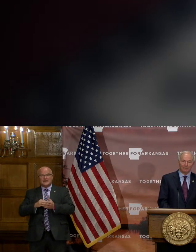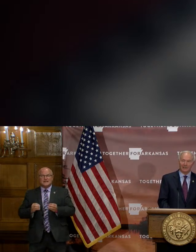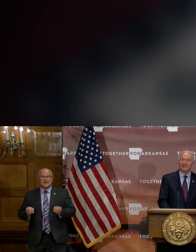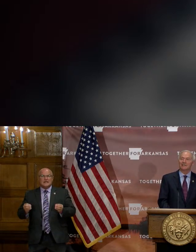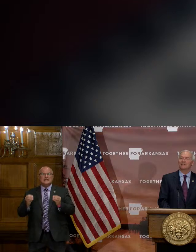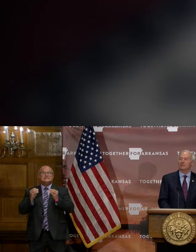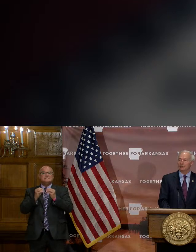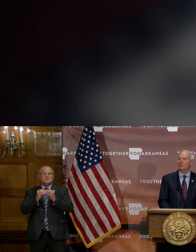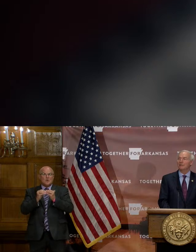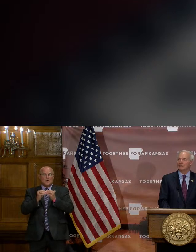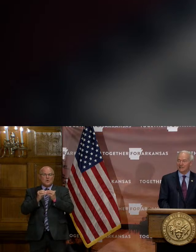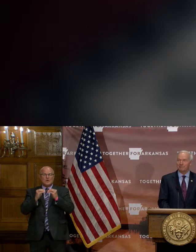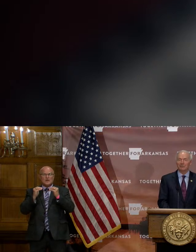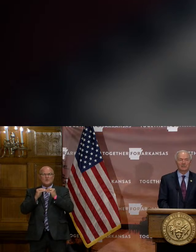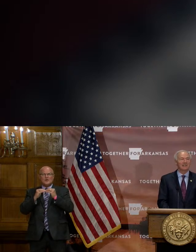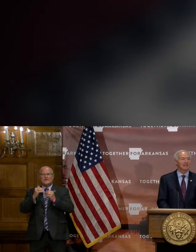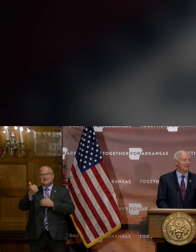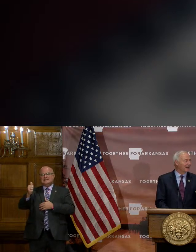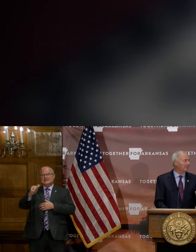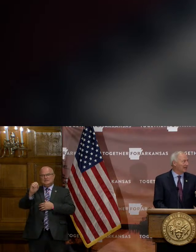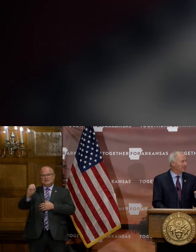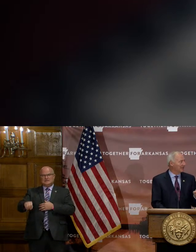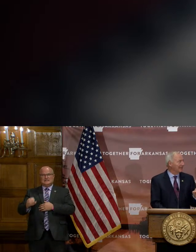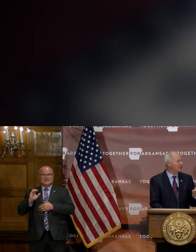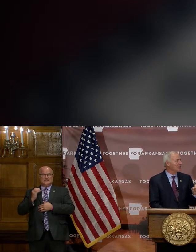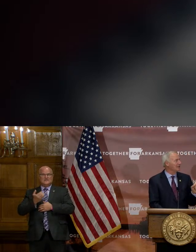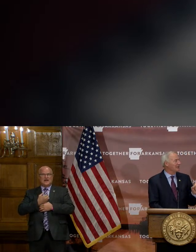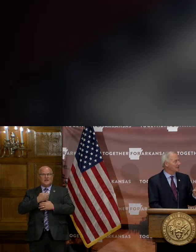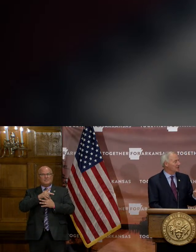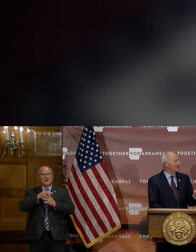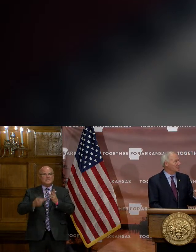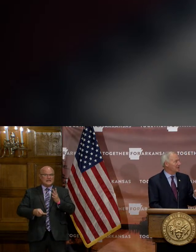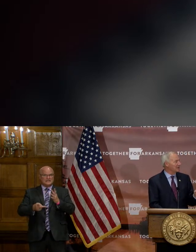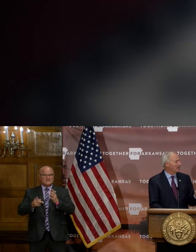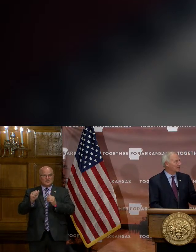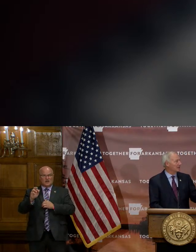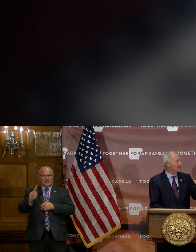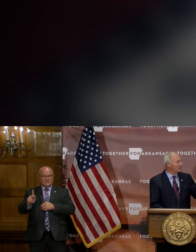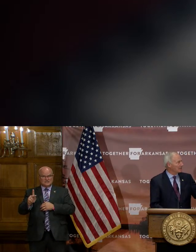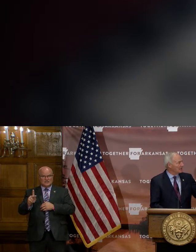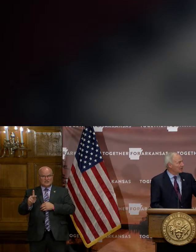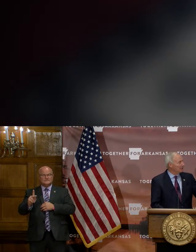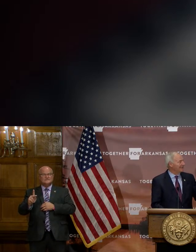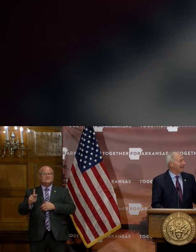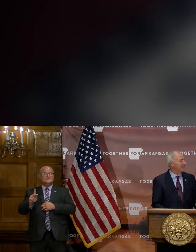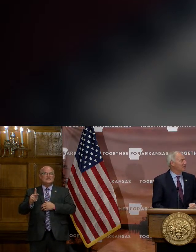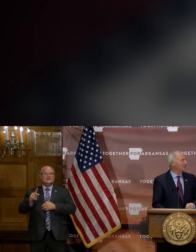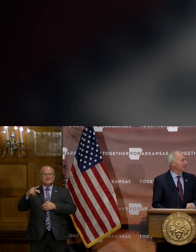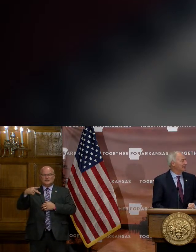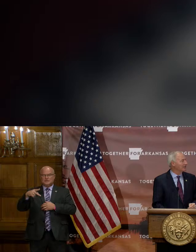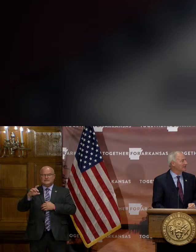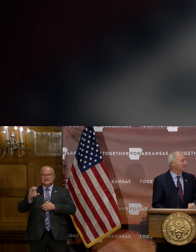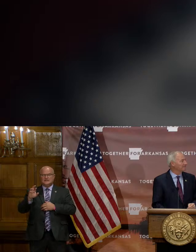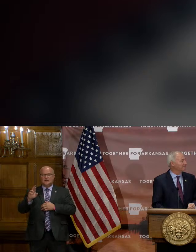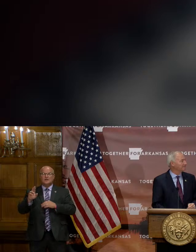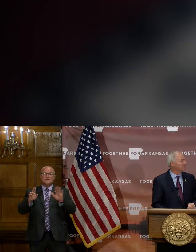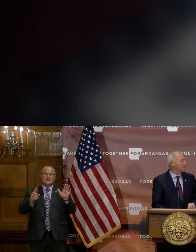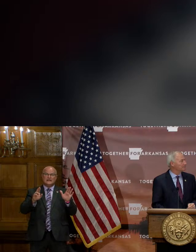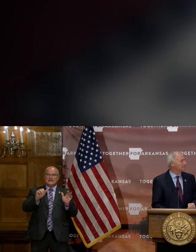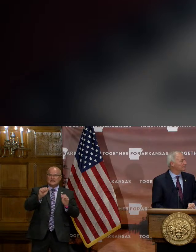than equivalent to 10% of our population just in PCR tests. On the antigen